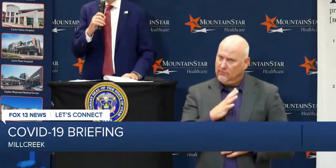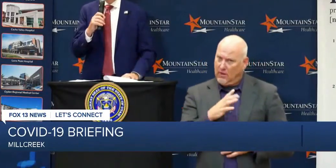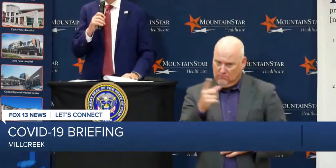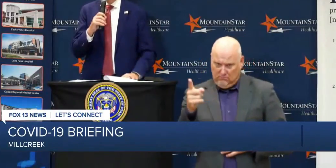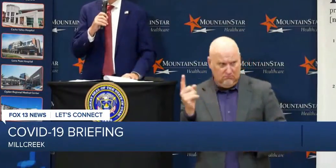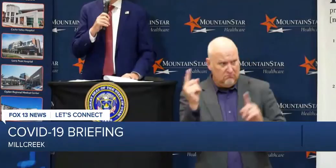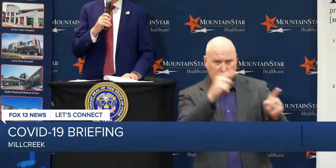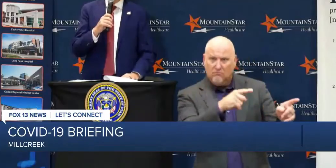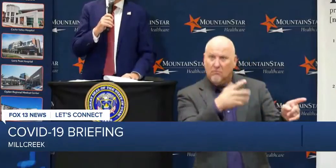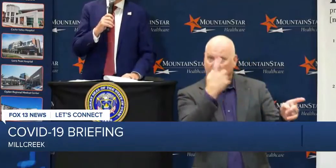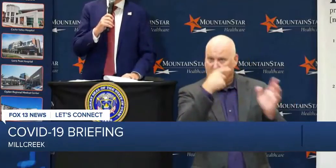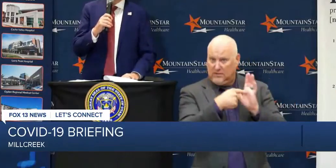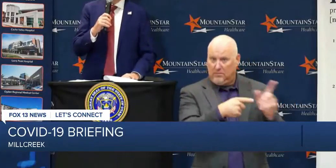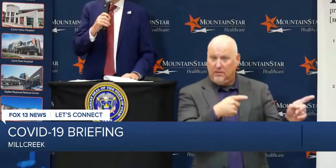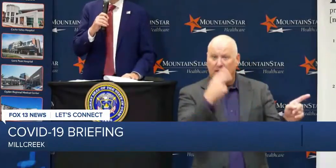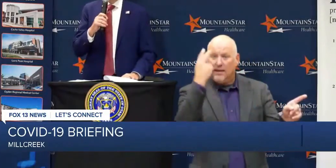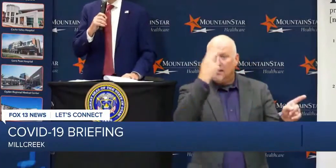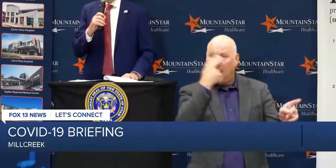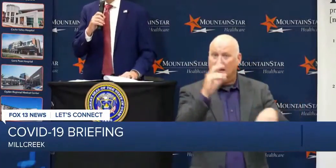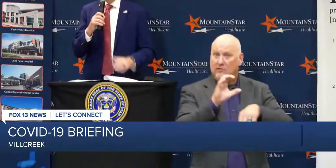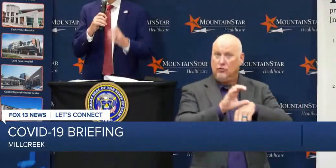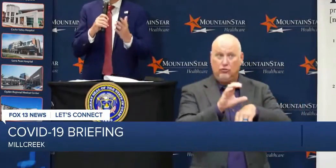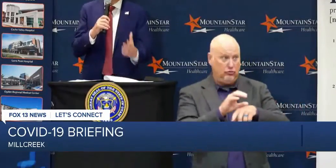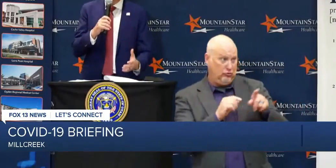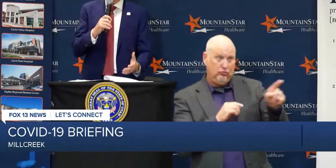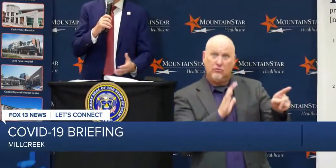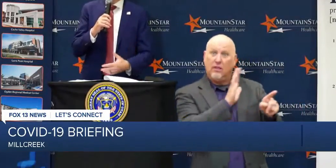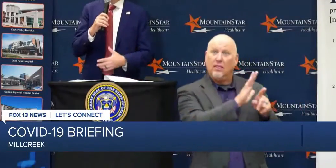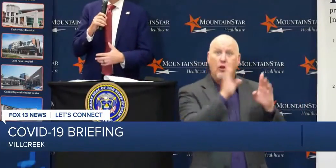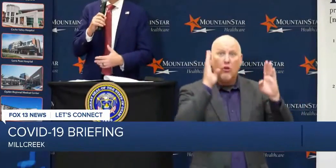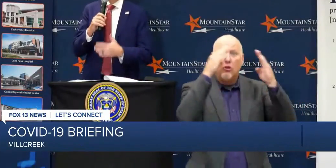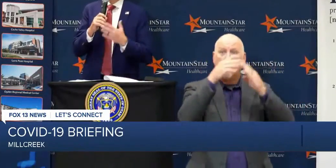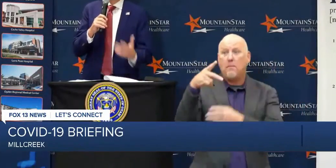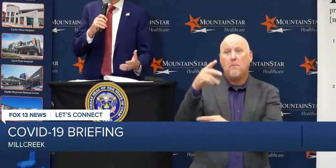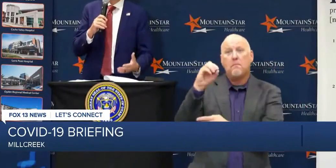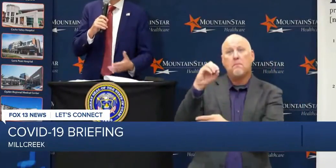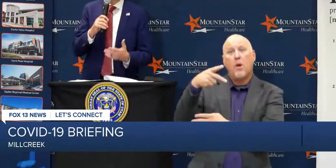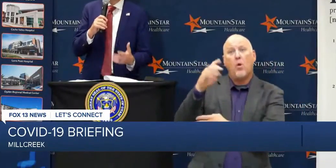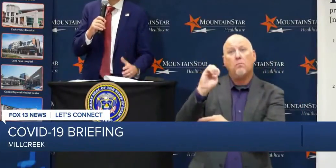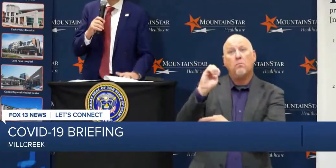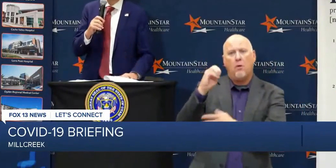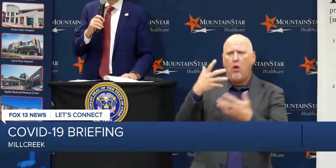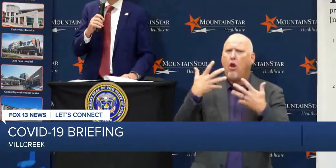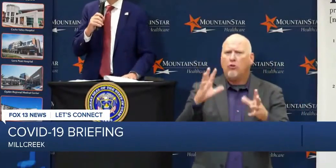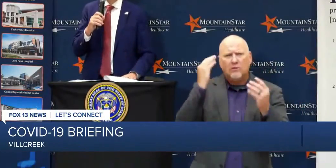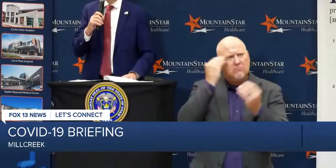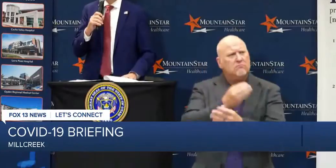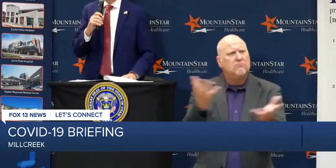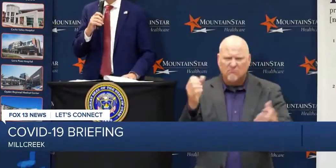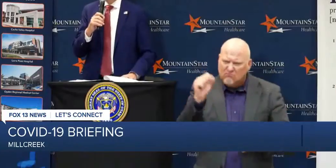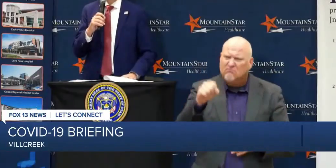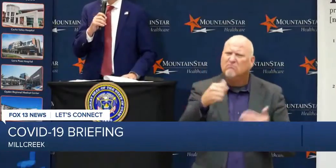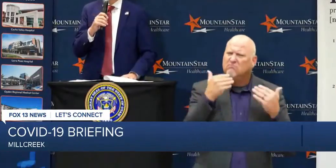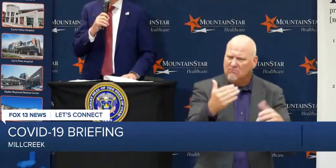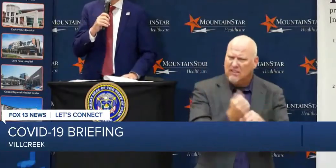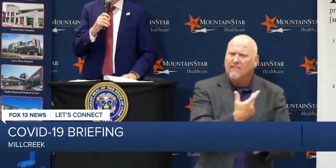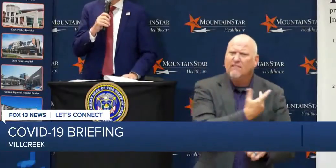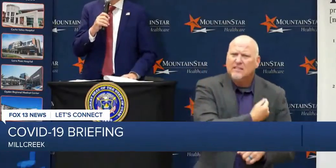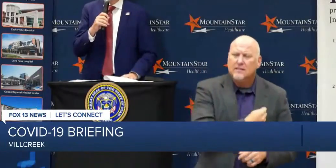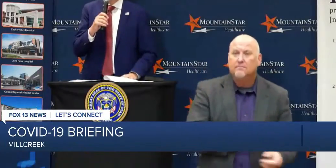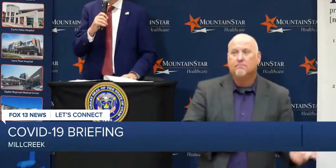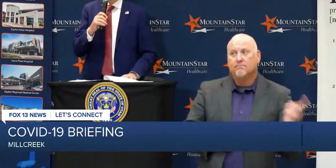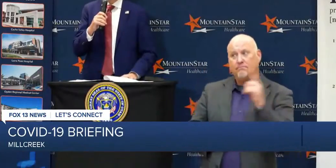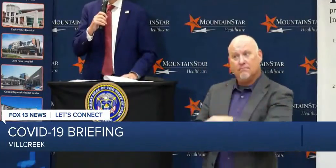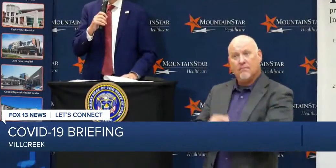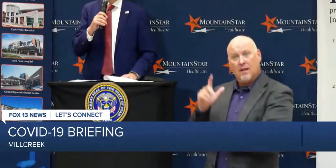for everyone to get vaccinated. If you're a Latter-day Saint, listen to the president of the Church of Jesus Christ of Latter-day Saints, who said